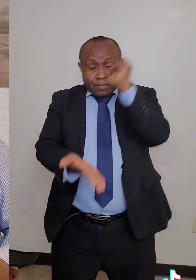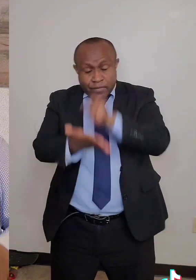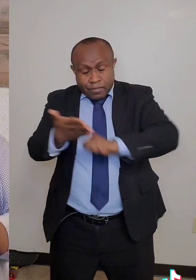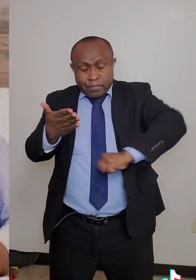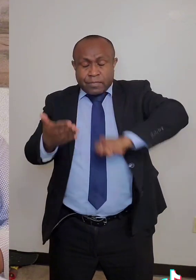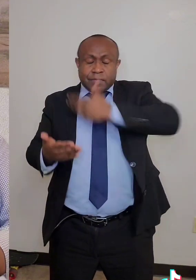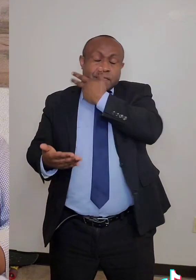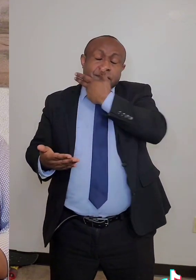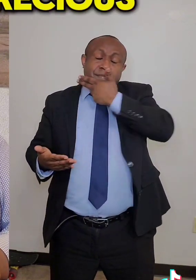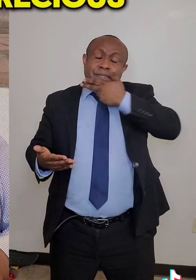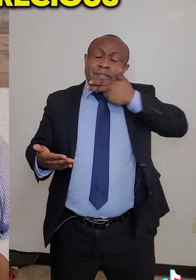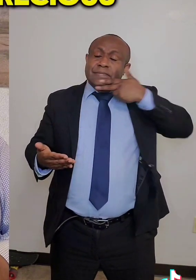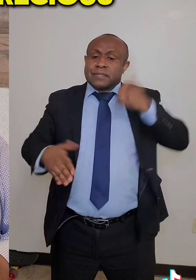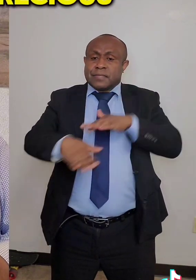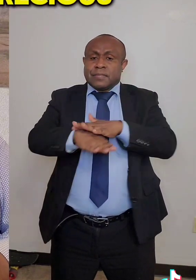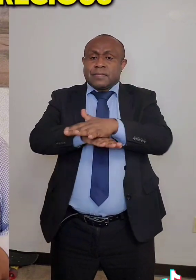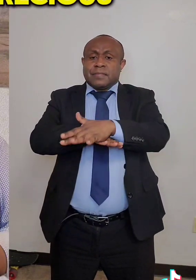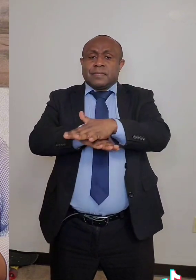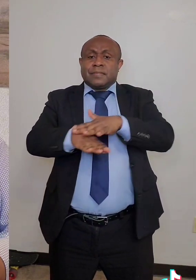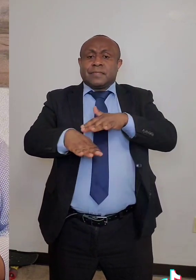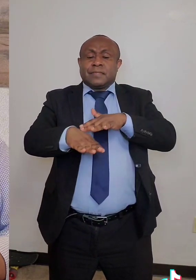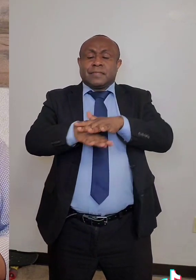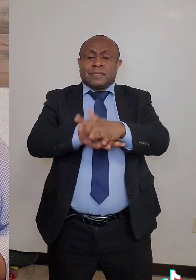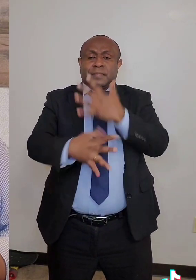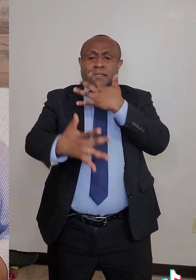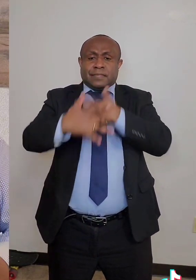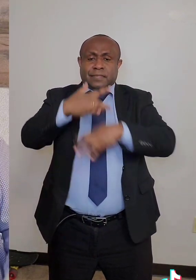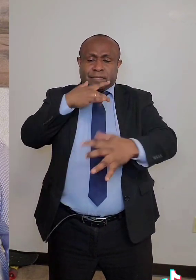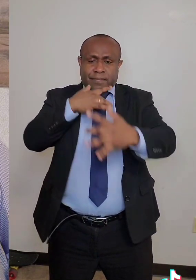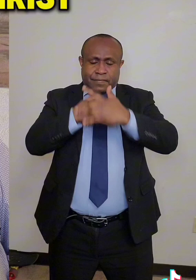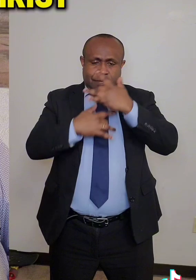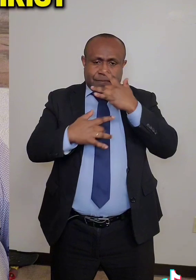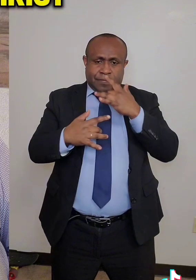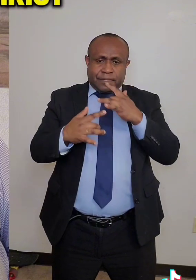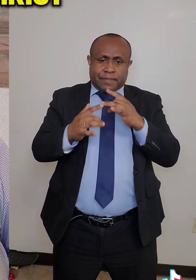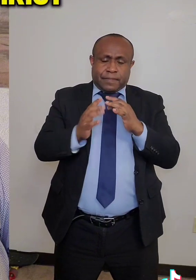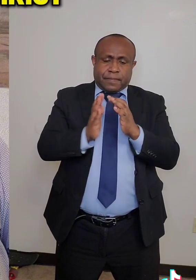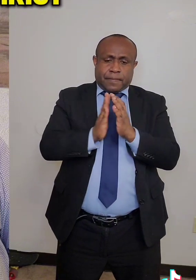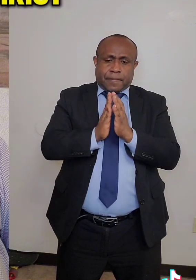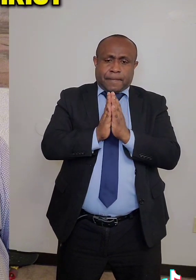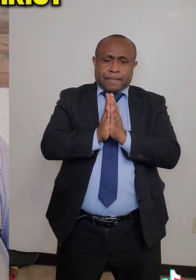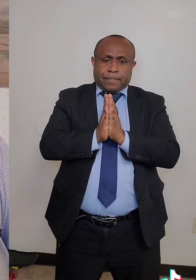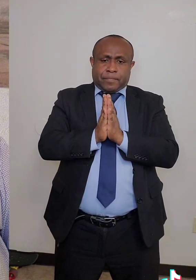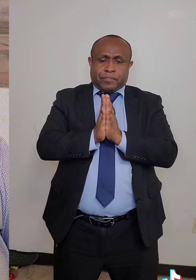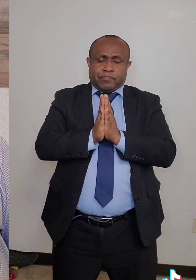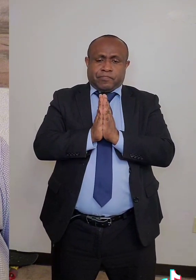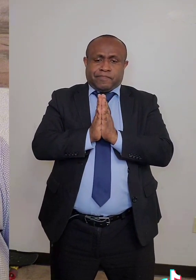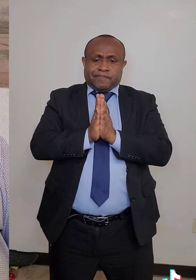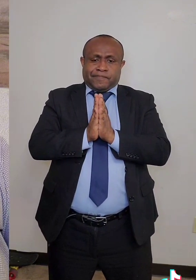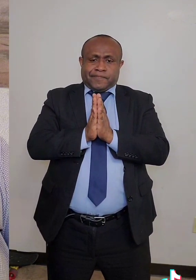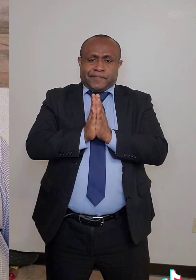mine, bought with the precious blood of